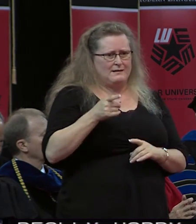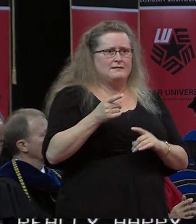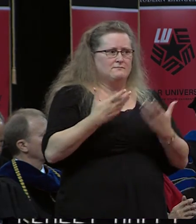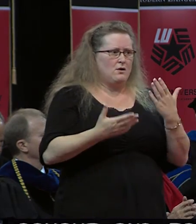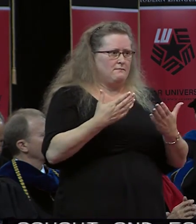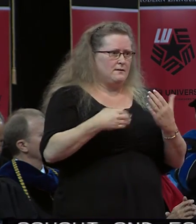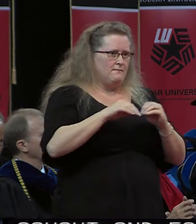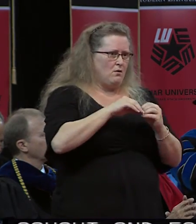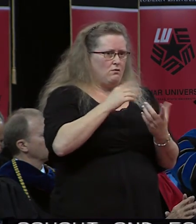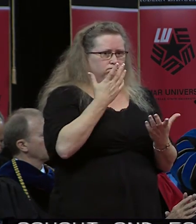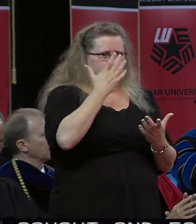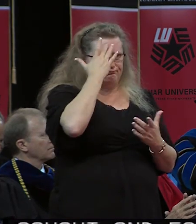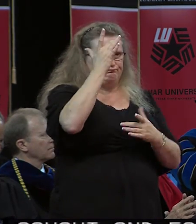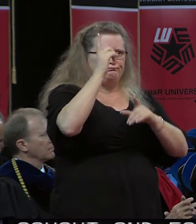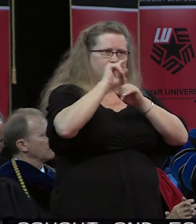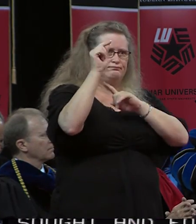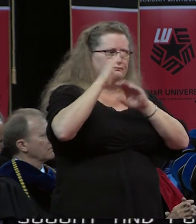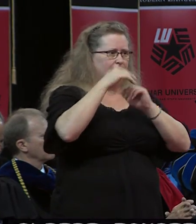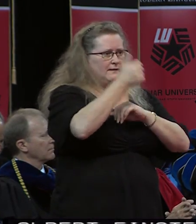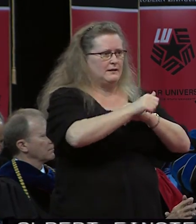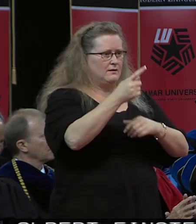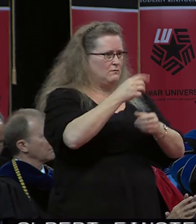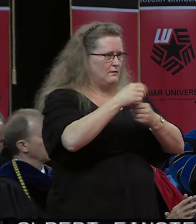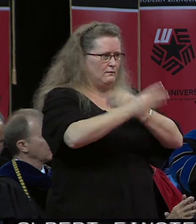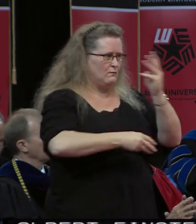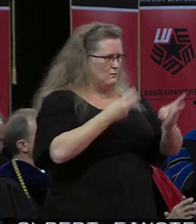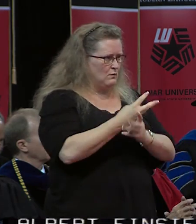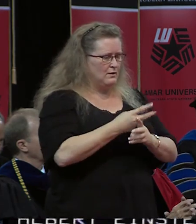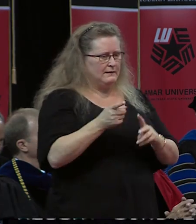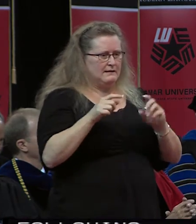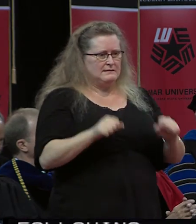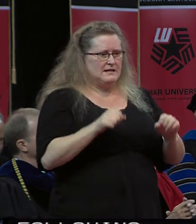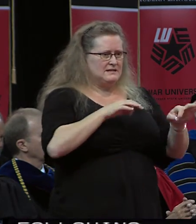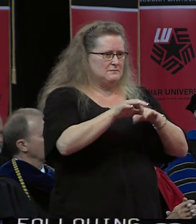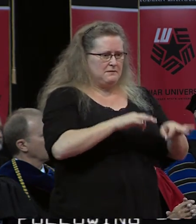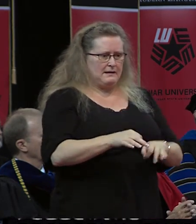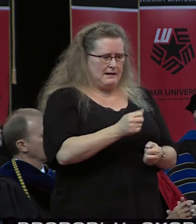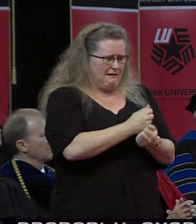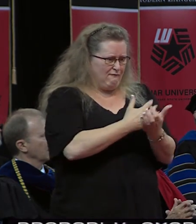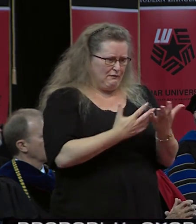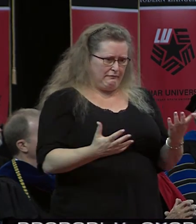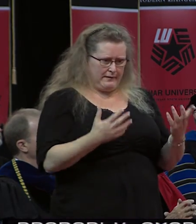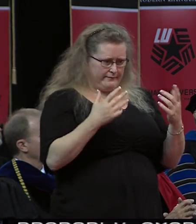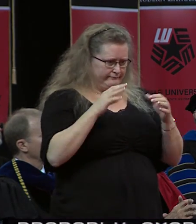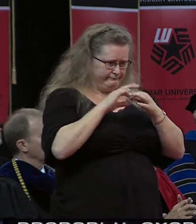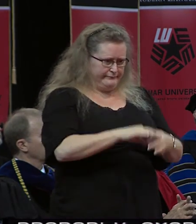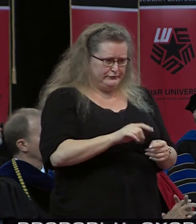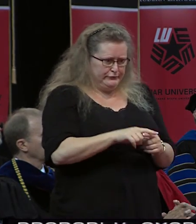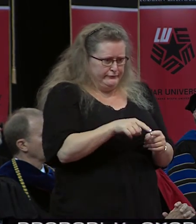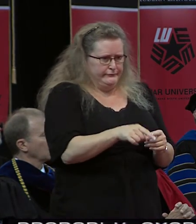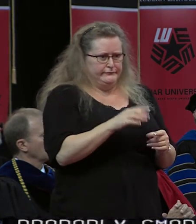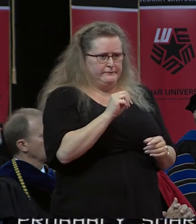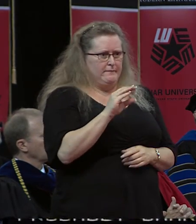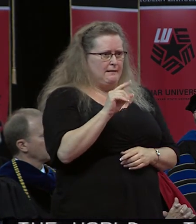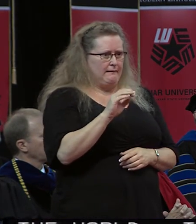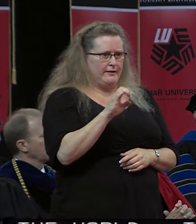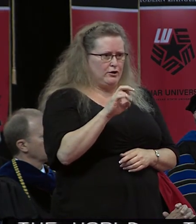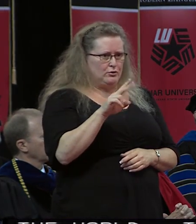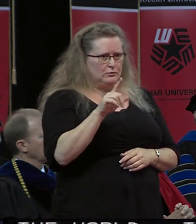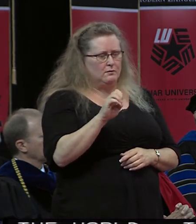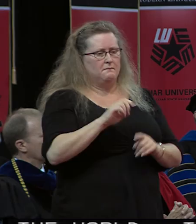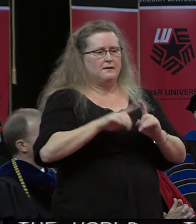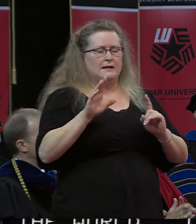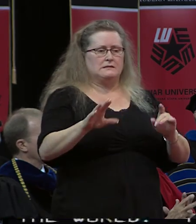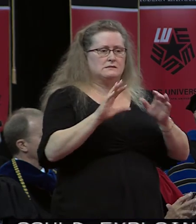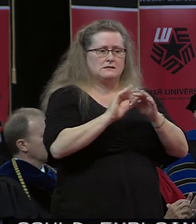probably anybody in the world. This is a guy that can explain everything down to a molecular basis. Here's his comment. Think about this.